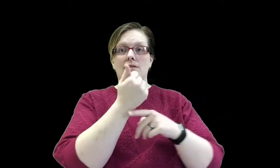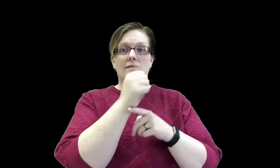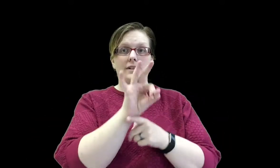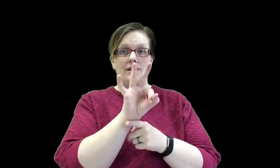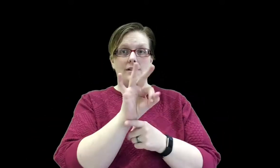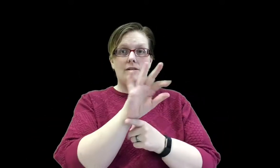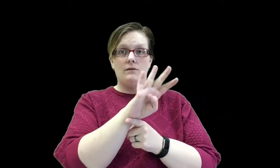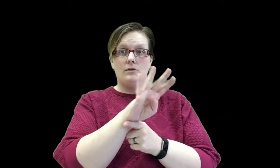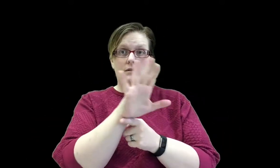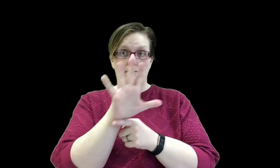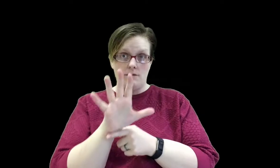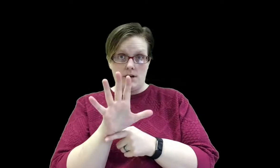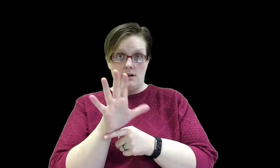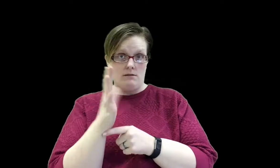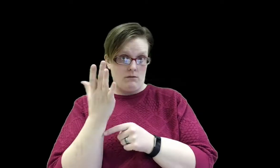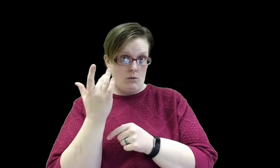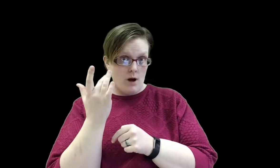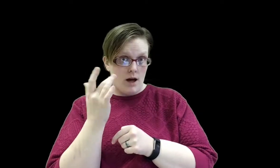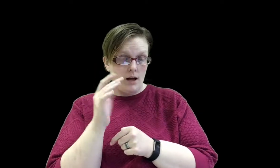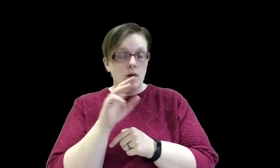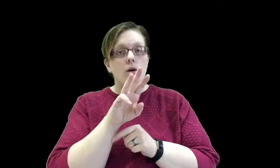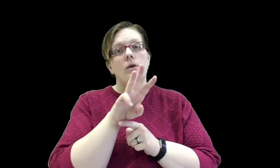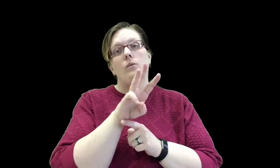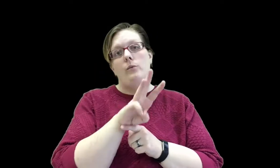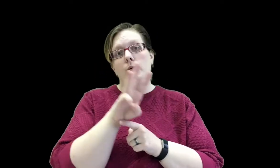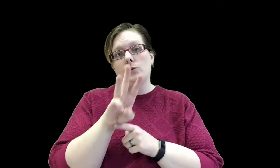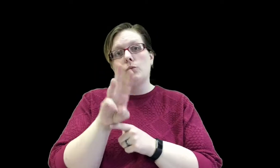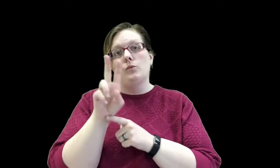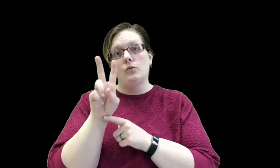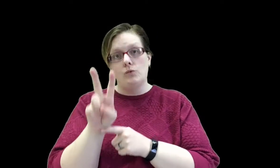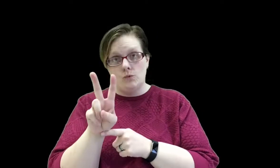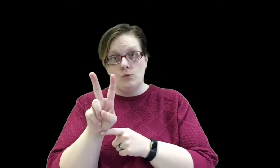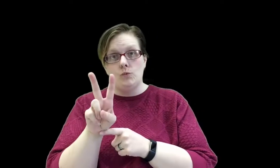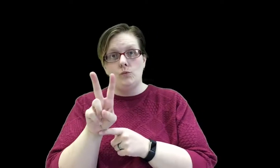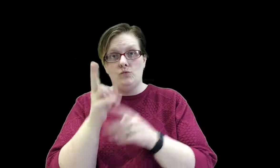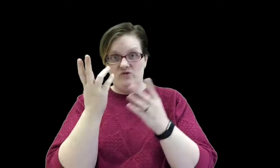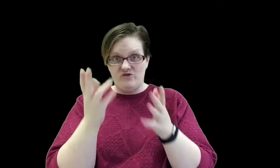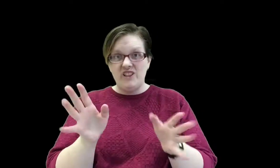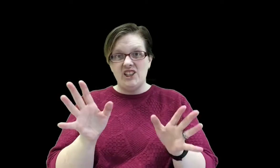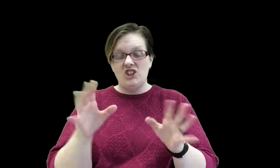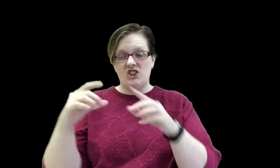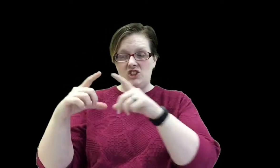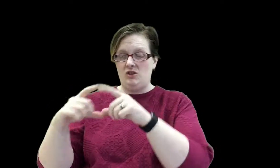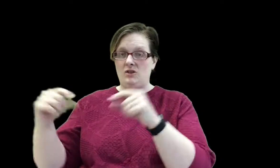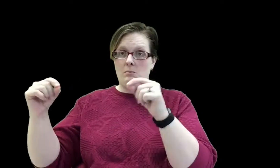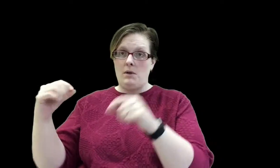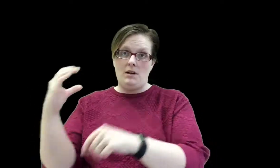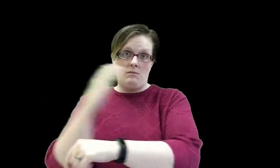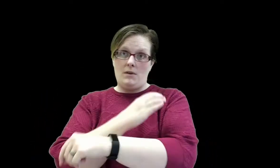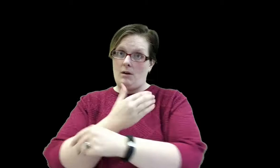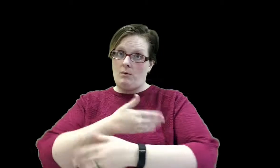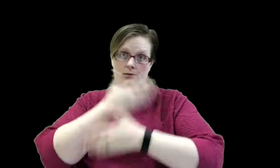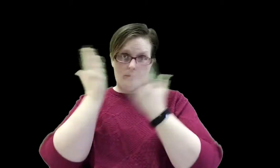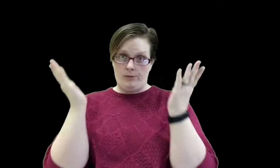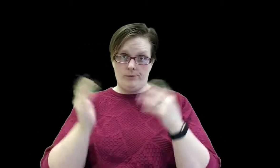they started ruling that area until 1945. When World War II was